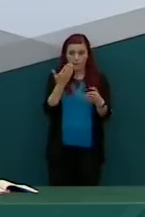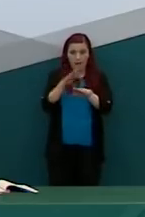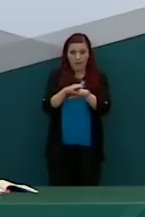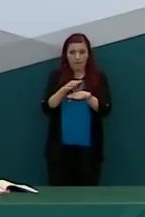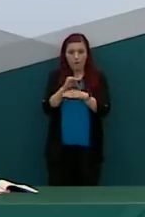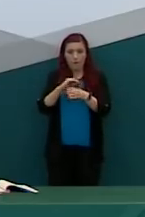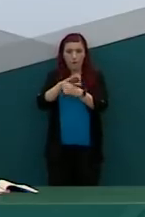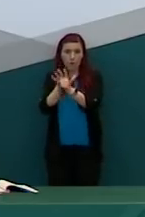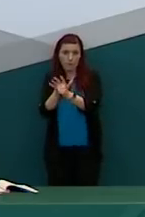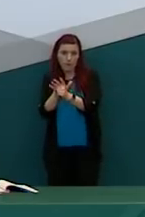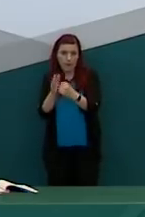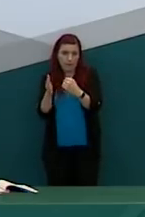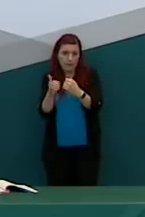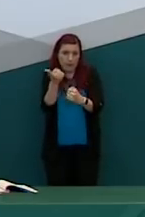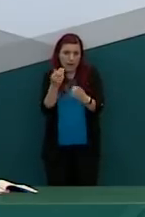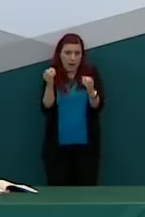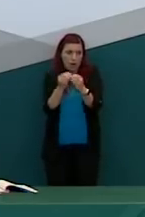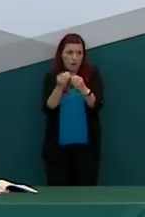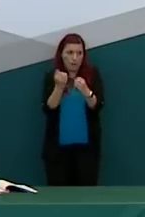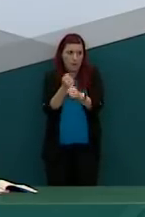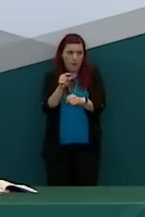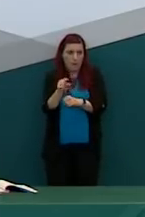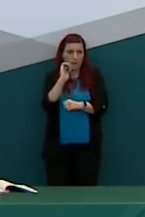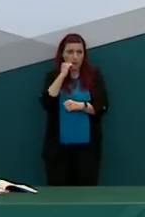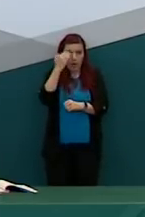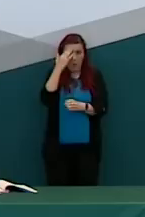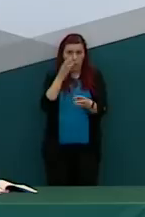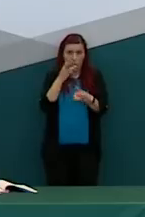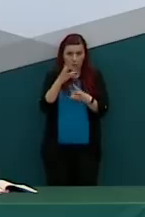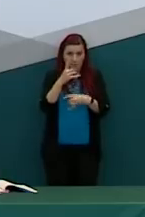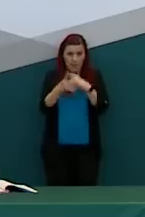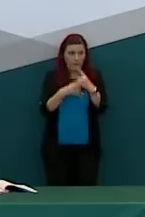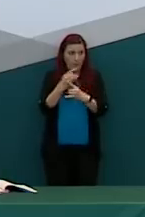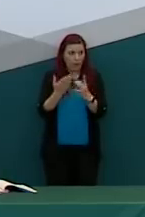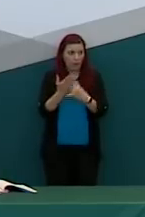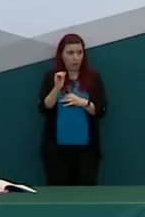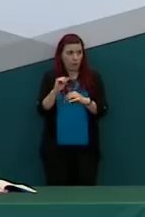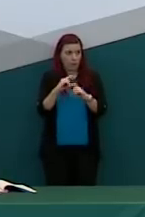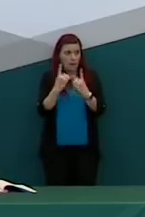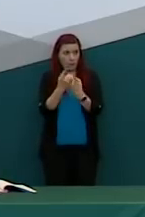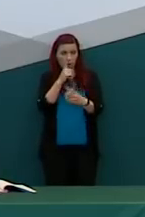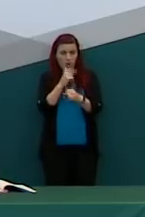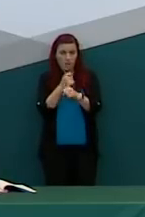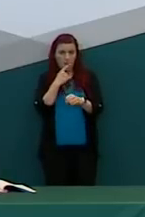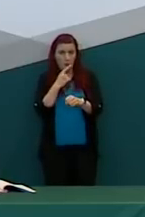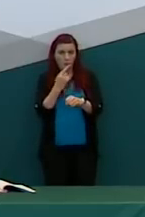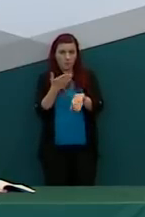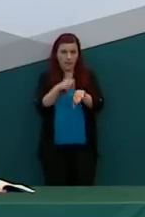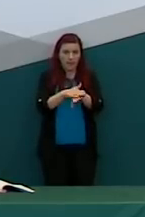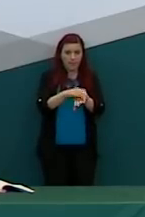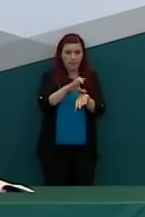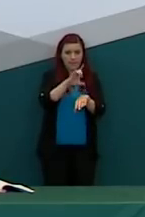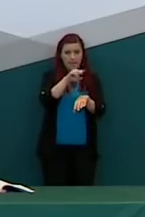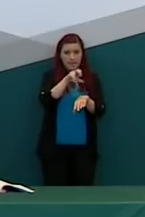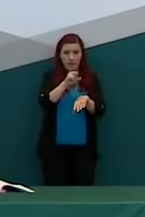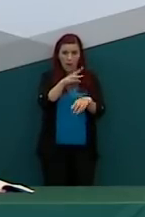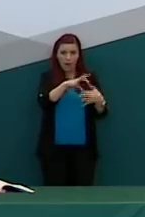What could you say about that? I mean, work has been done to reduce the number of fatalities, so that's going to feed into it. But is there any sense